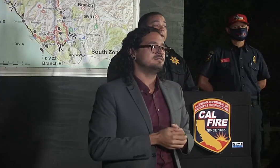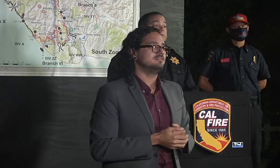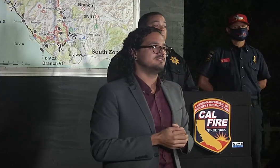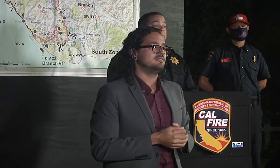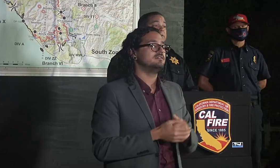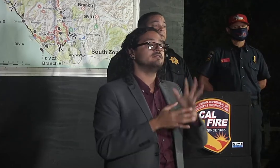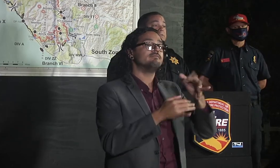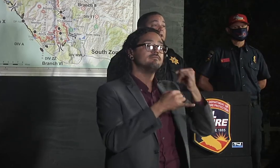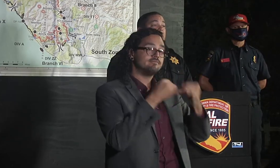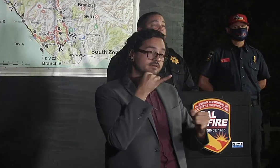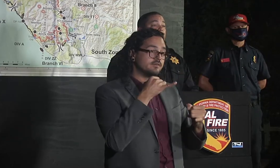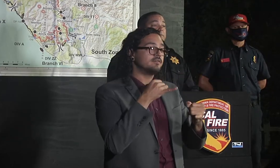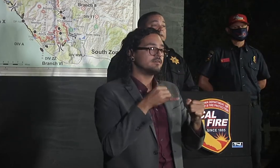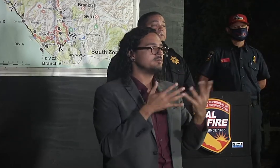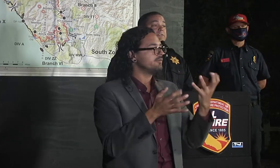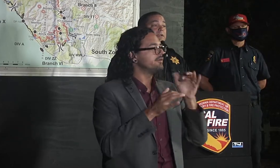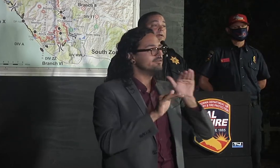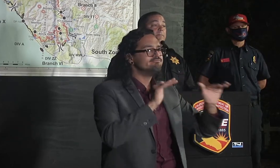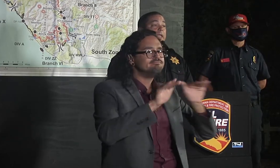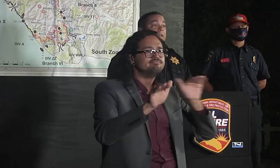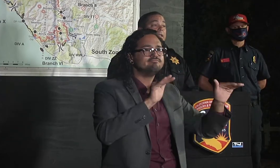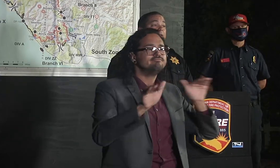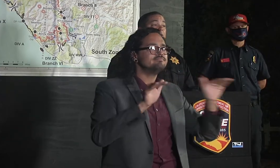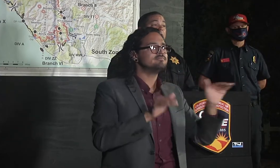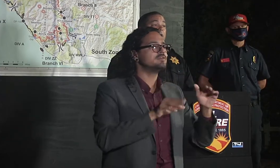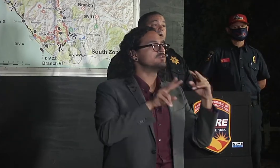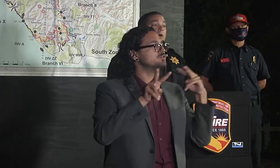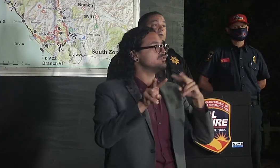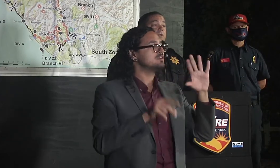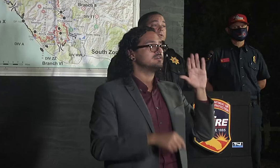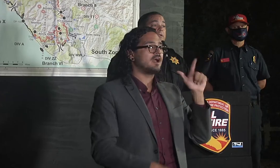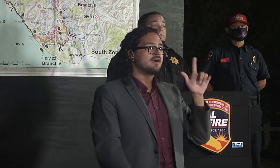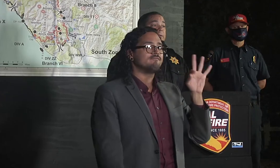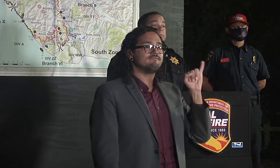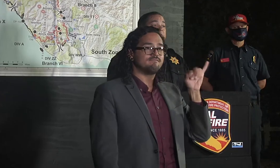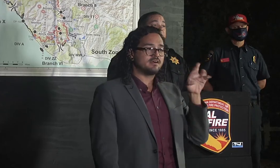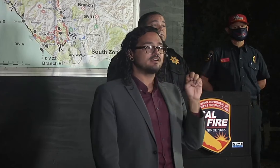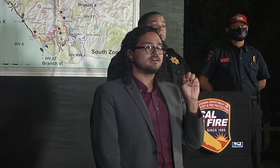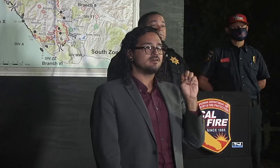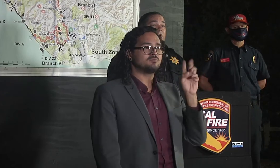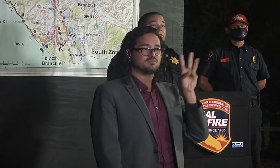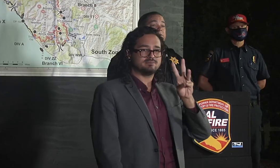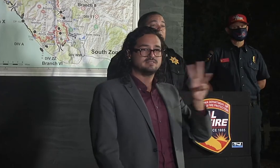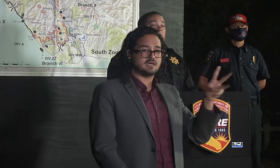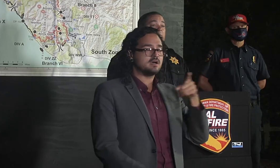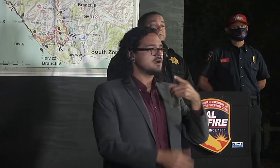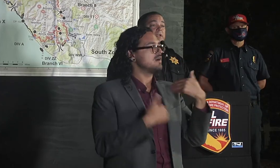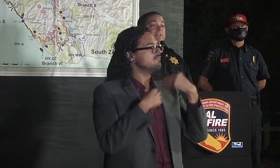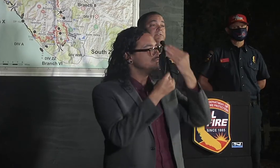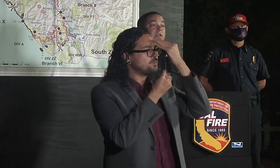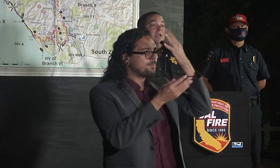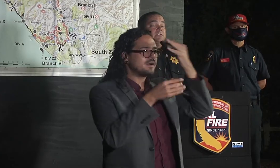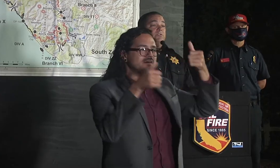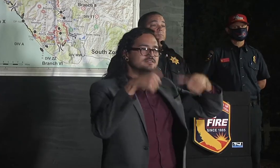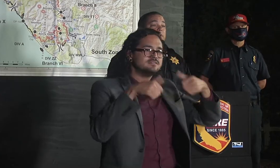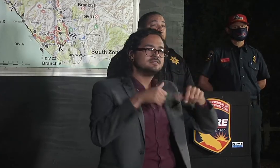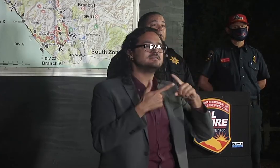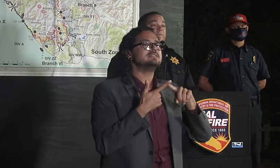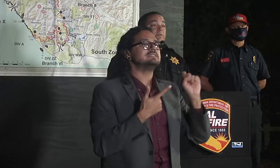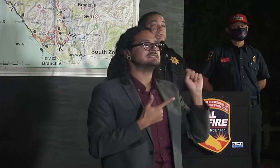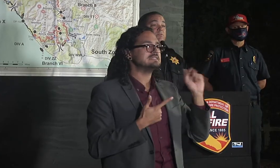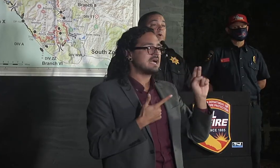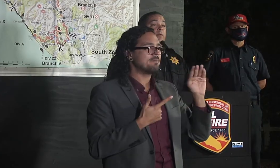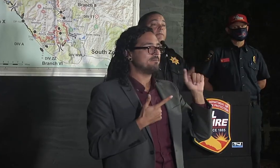Cal Fire's websites for updates, and then our San Mateo County Sheriff's Office websites, social